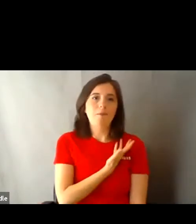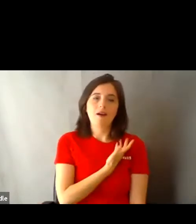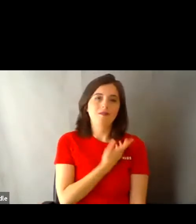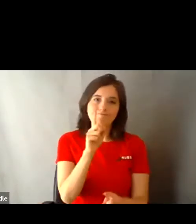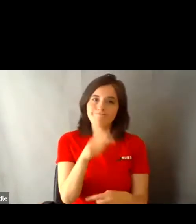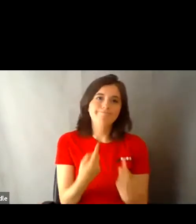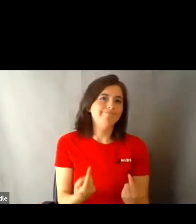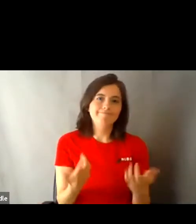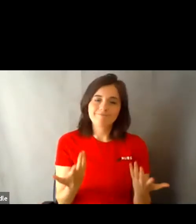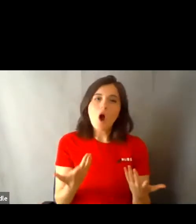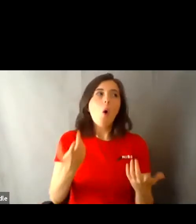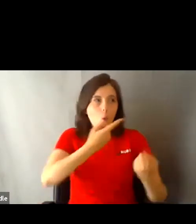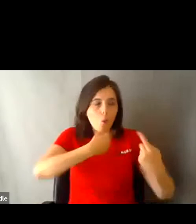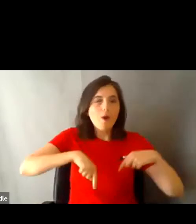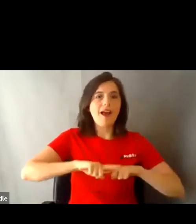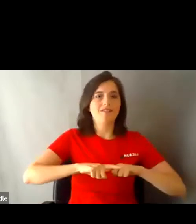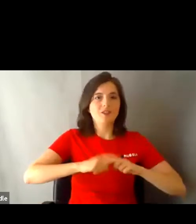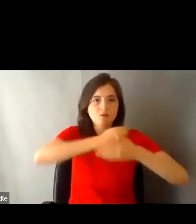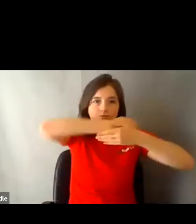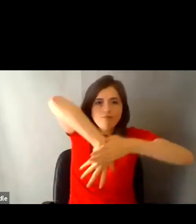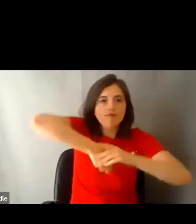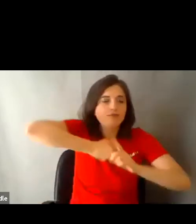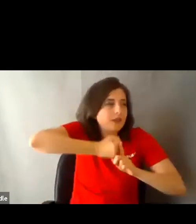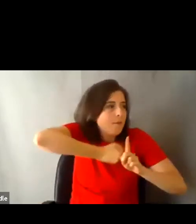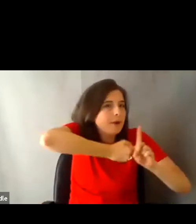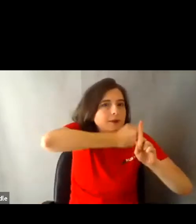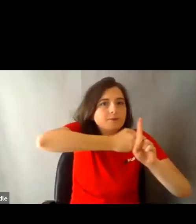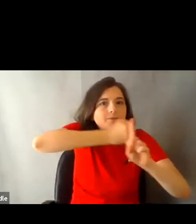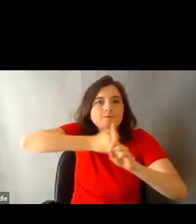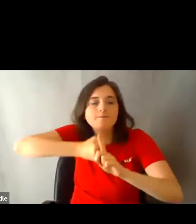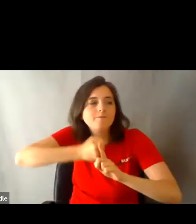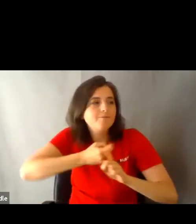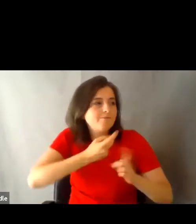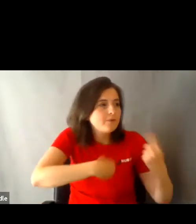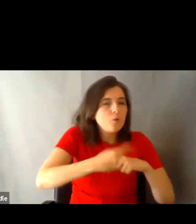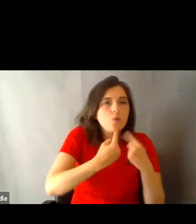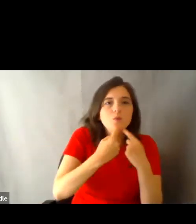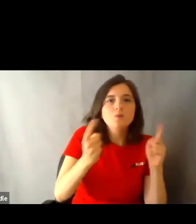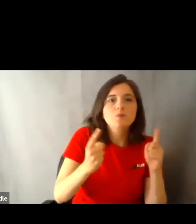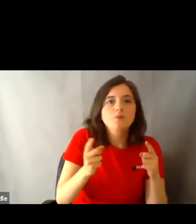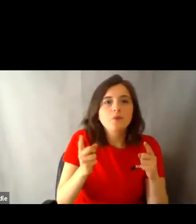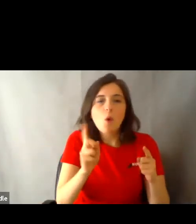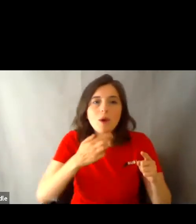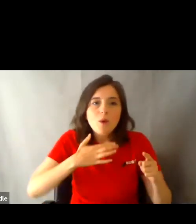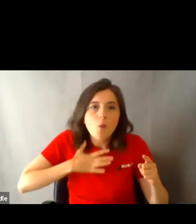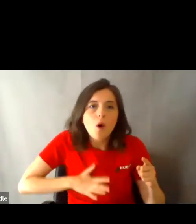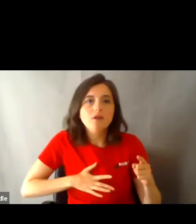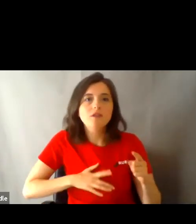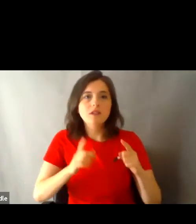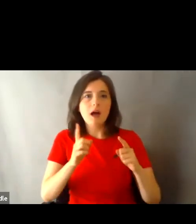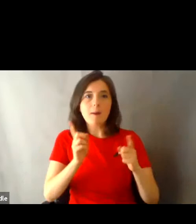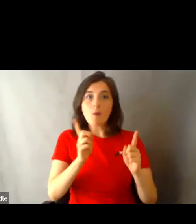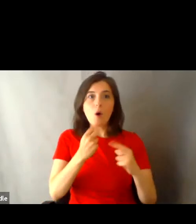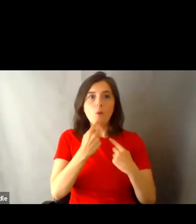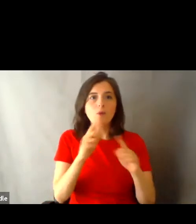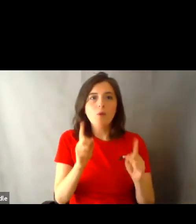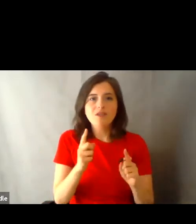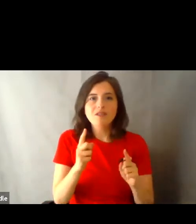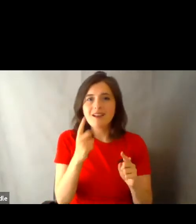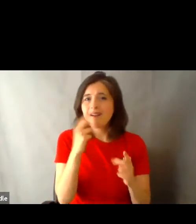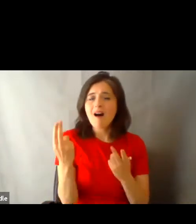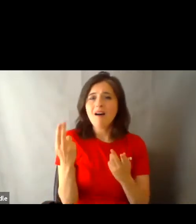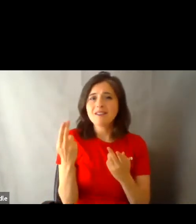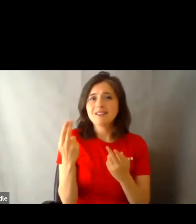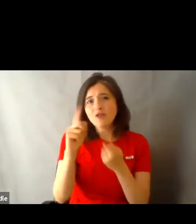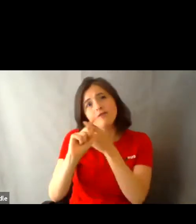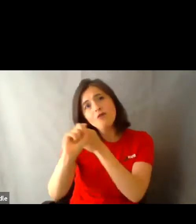build a campaign where we can say what we want about what we want. and not rely on others to do it